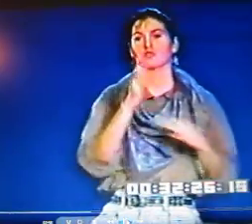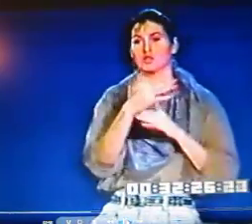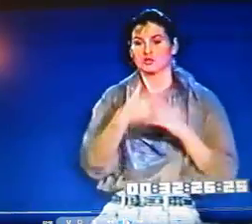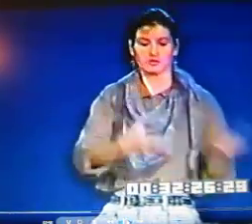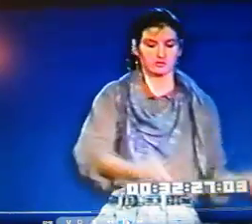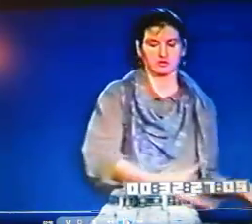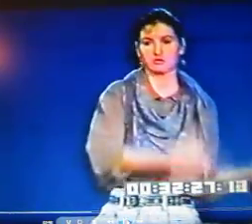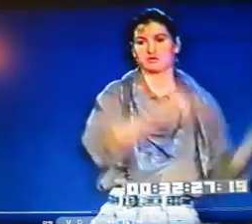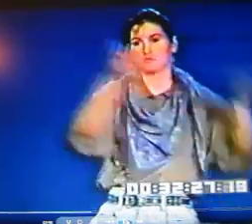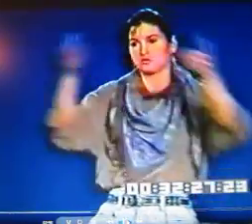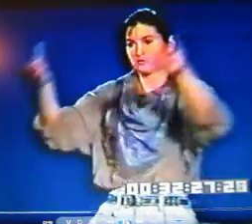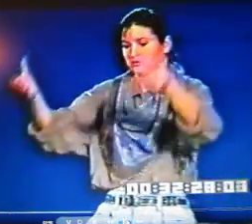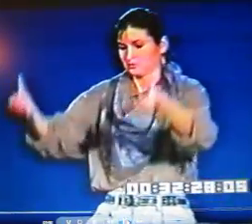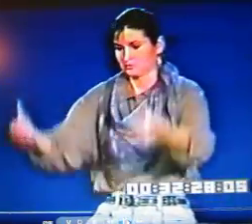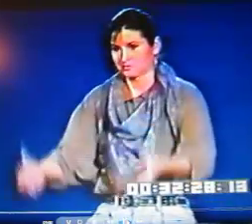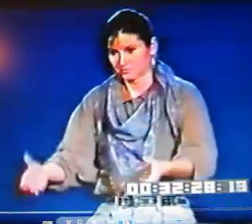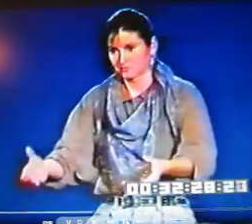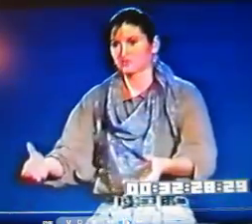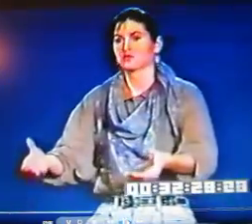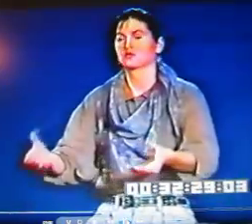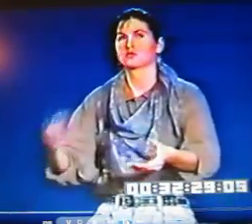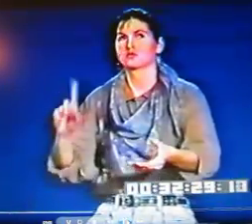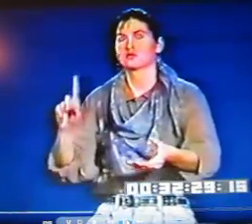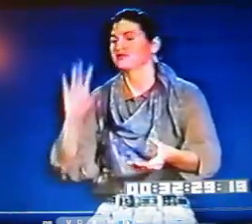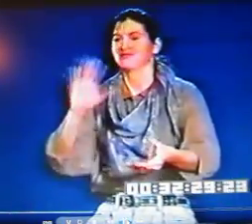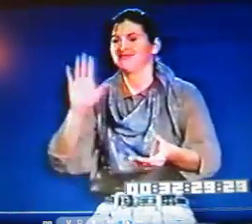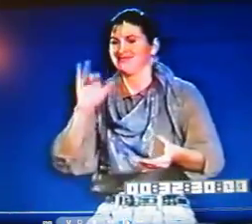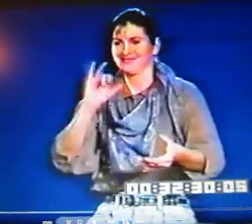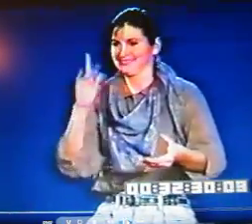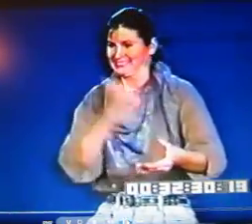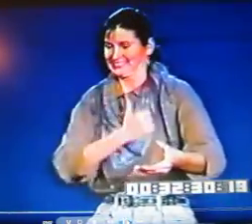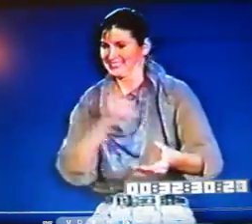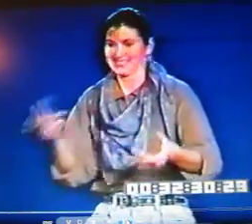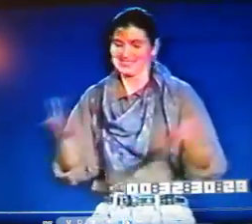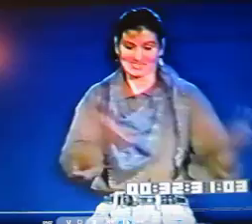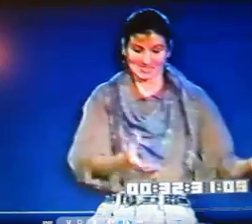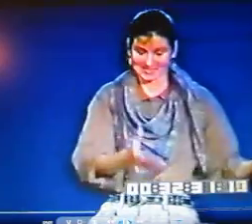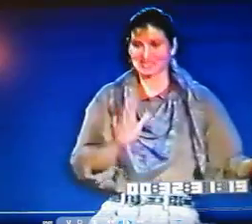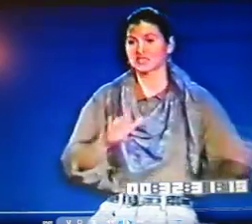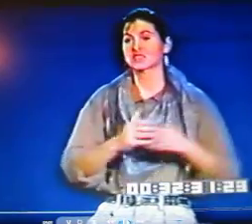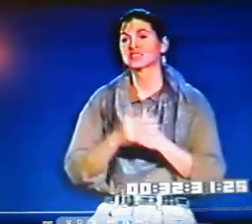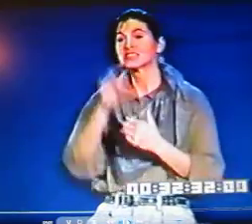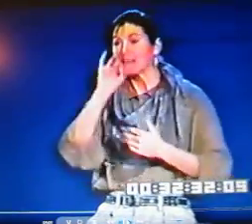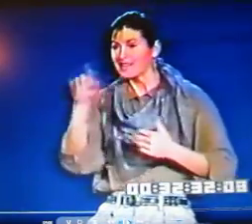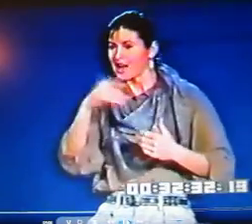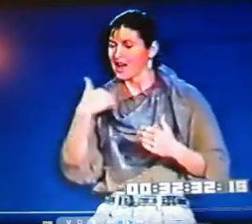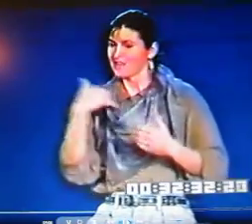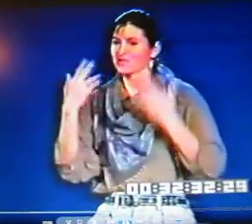use. Now we put the fish in the pan. Oh, no, wait, sorry.